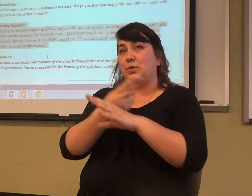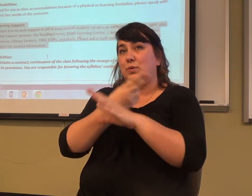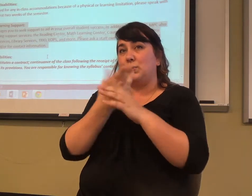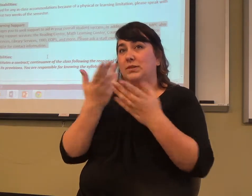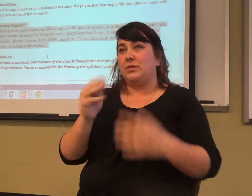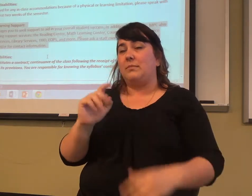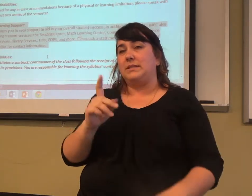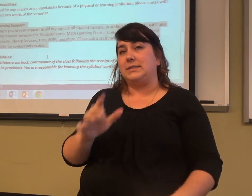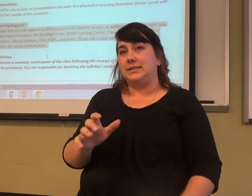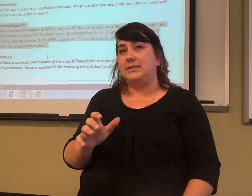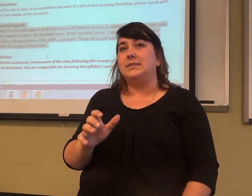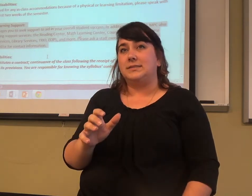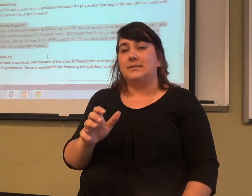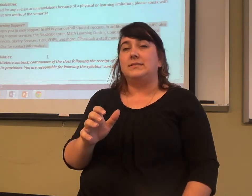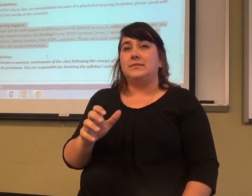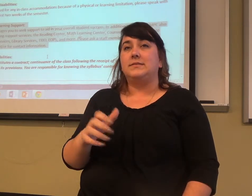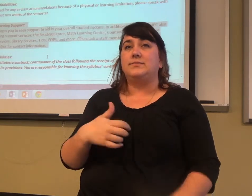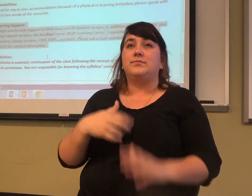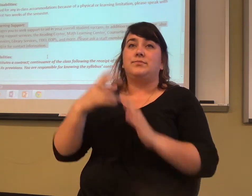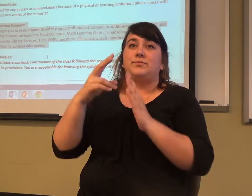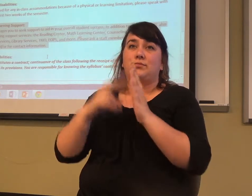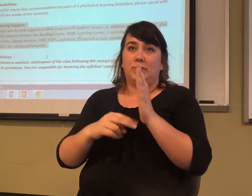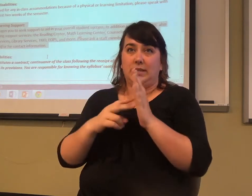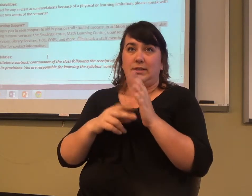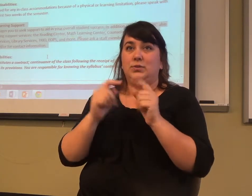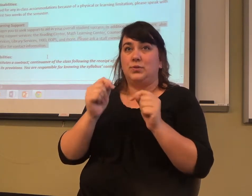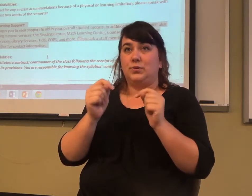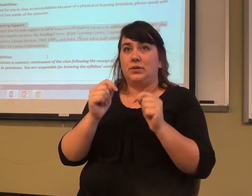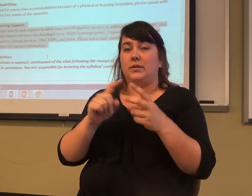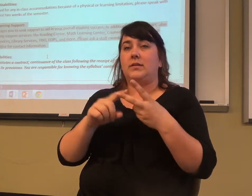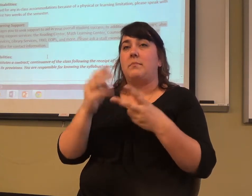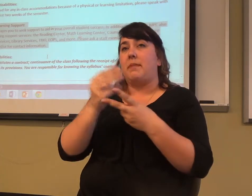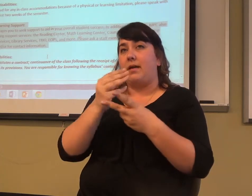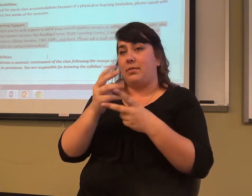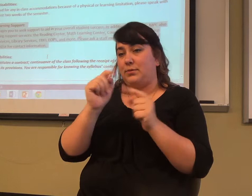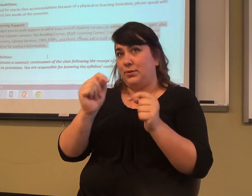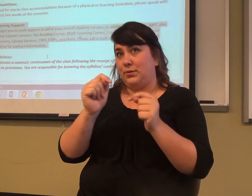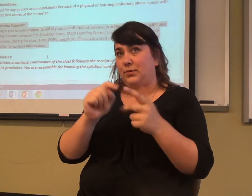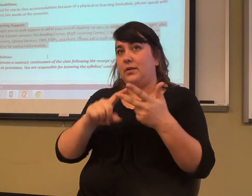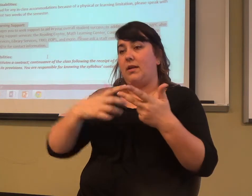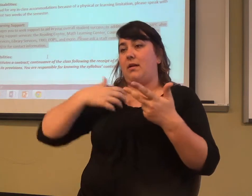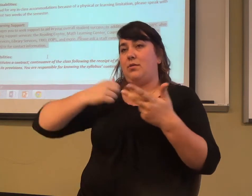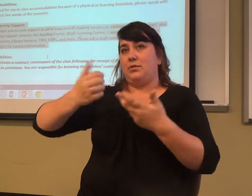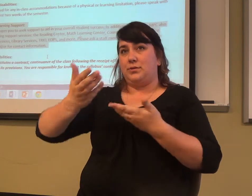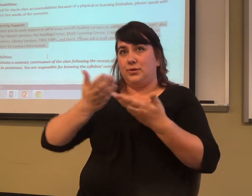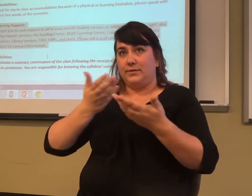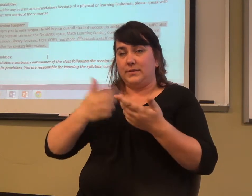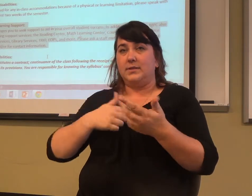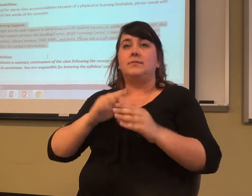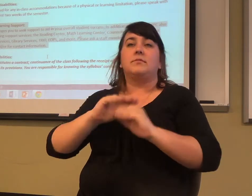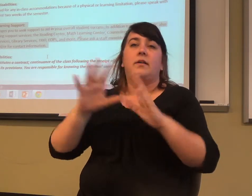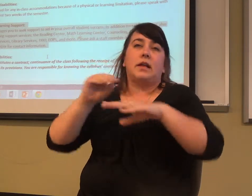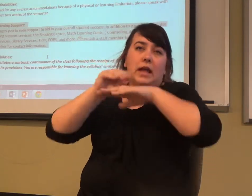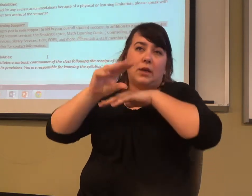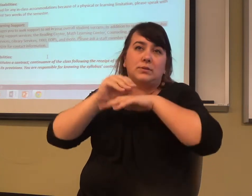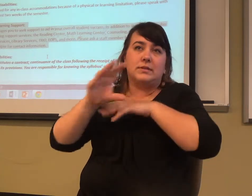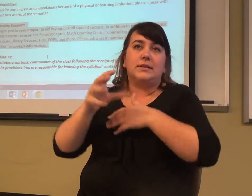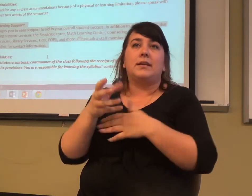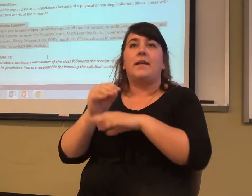MPC. We have reading, tutoring, math tutoring, health services, obviously counseling and advising. There's lots